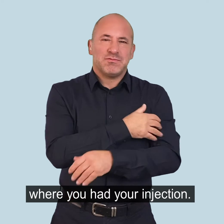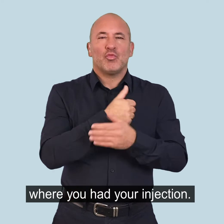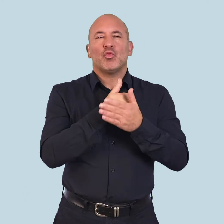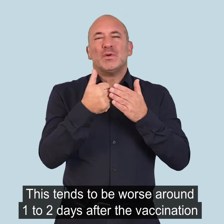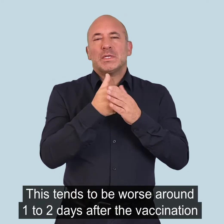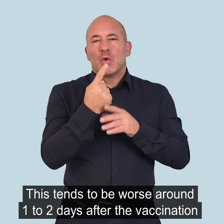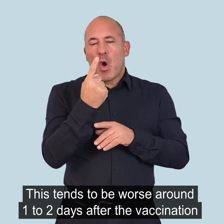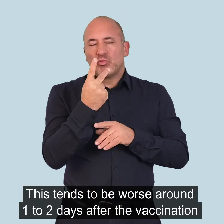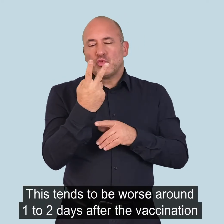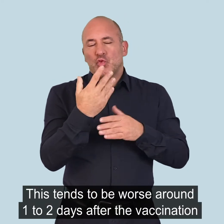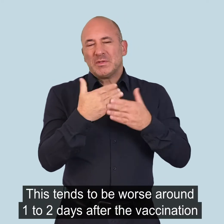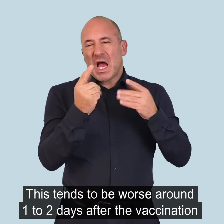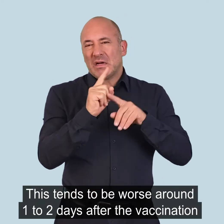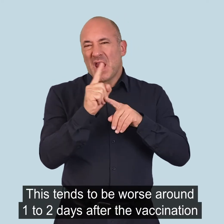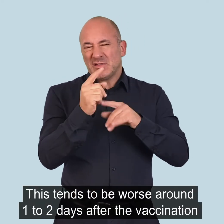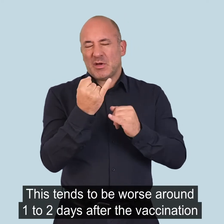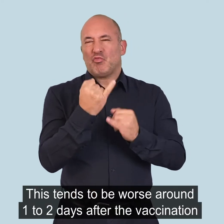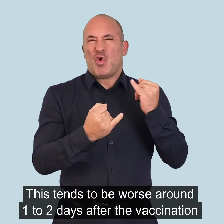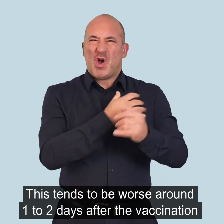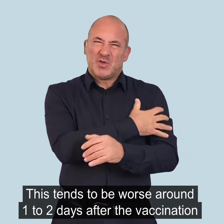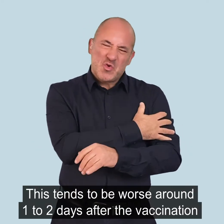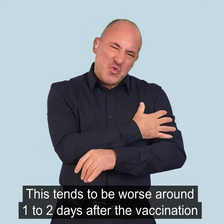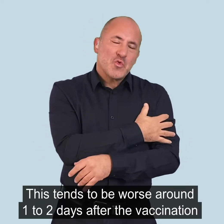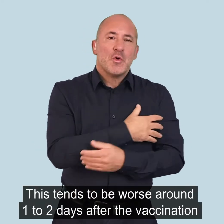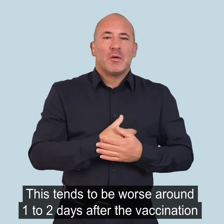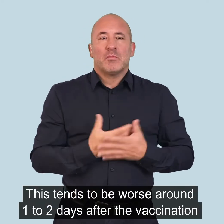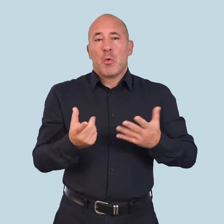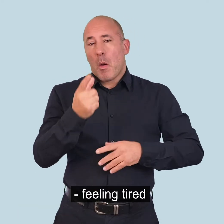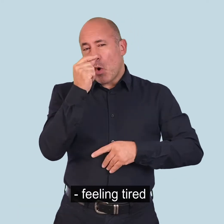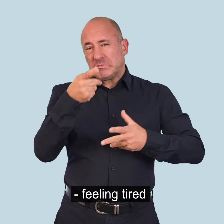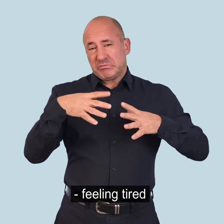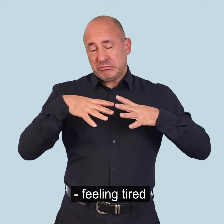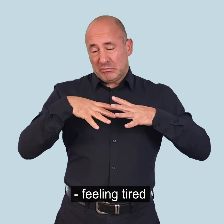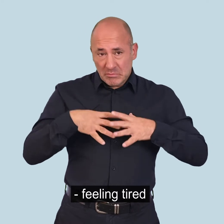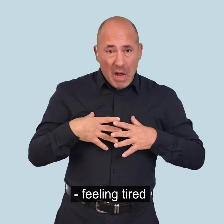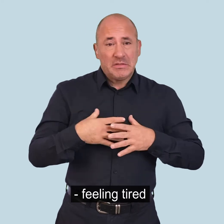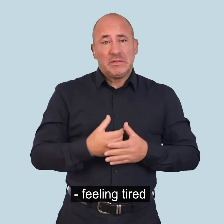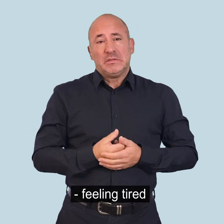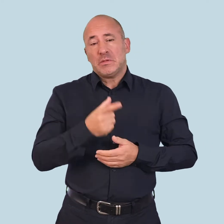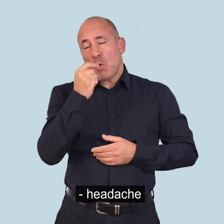to be worse around 1 to 2 days after the vaccination. Feeling tired,